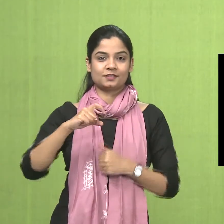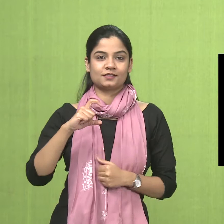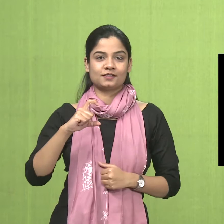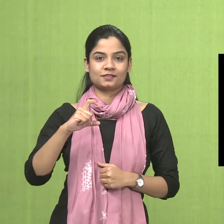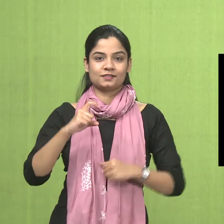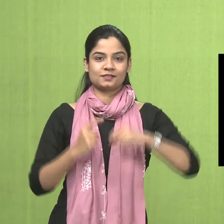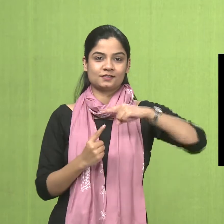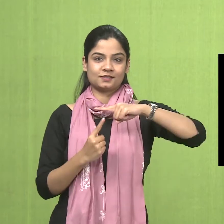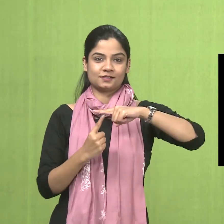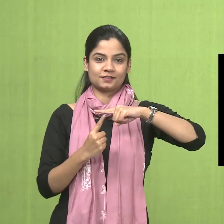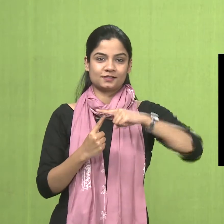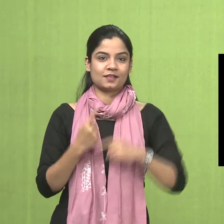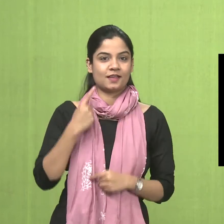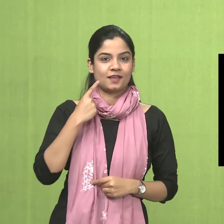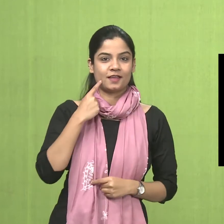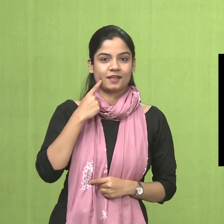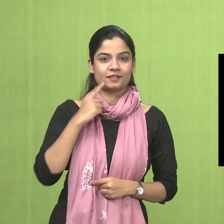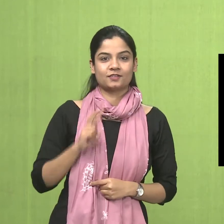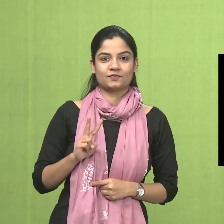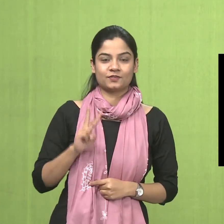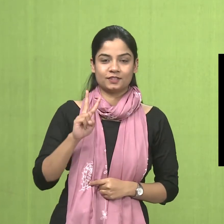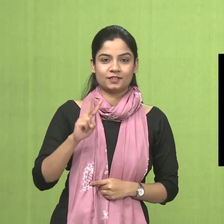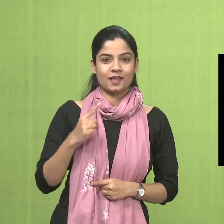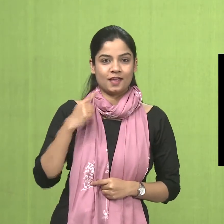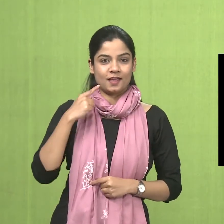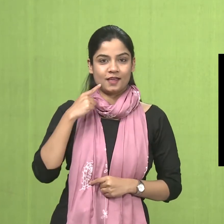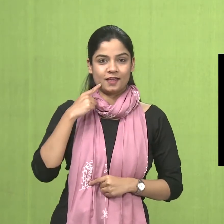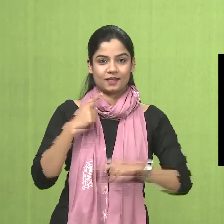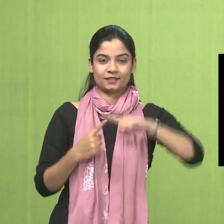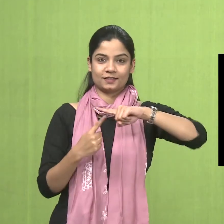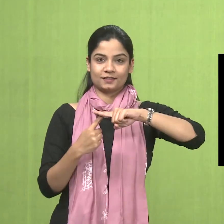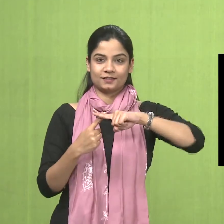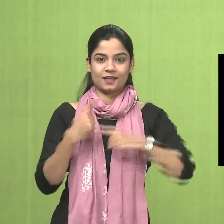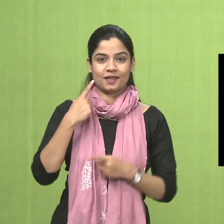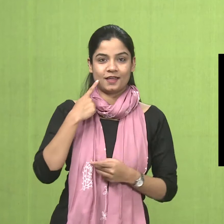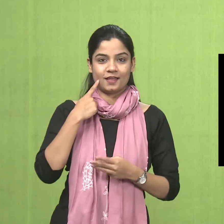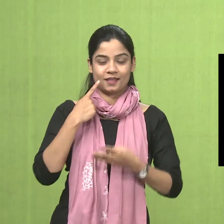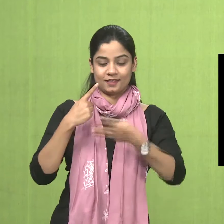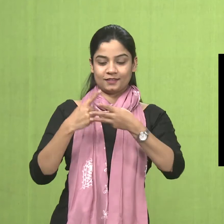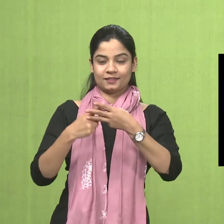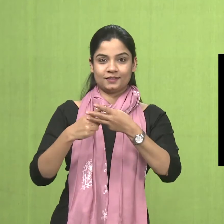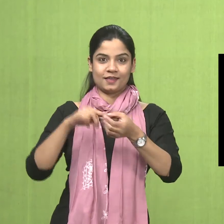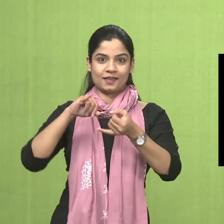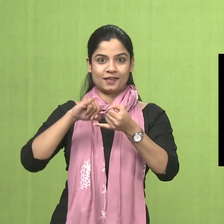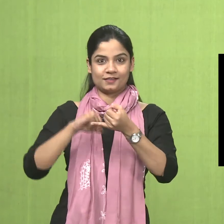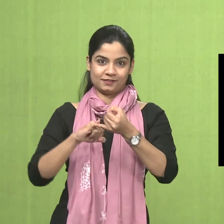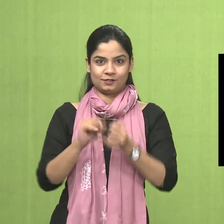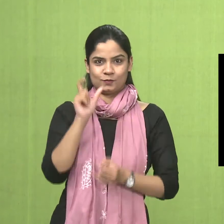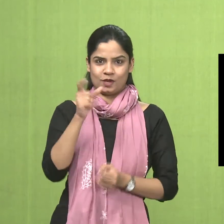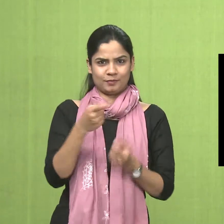Activities. As you can see in the picture, the condition in which things are happening or being done, be it